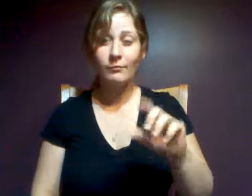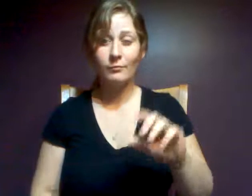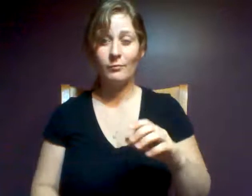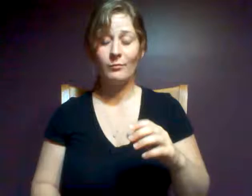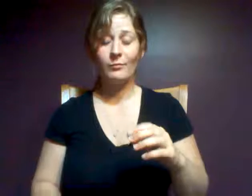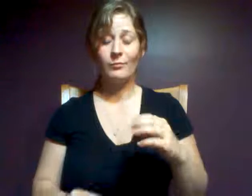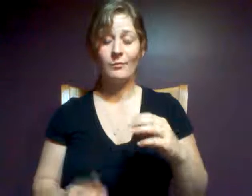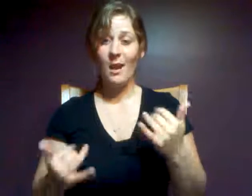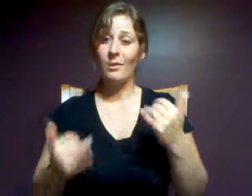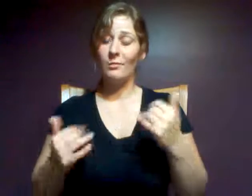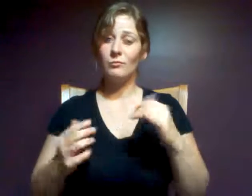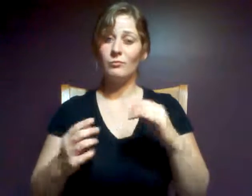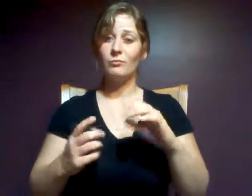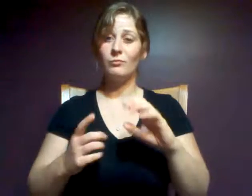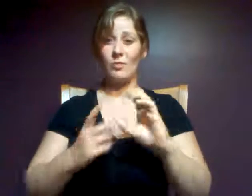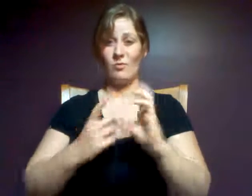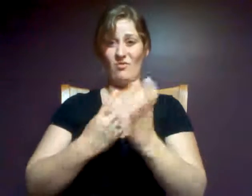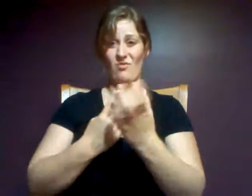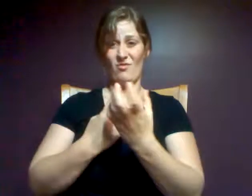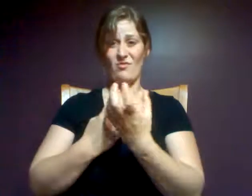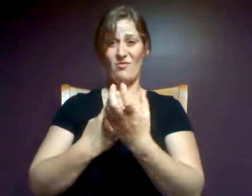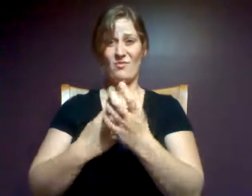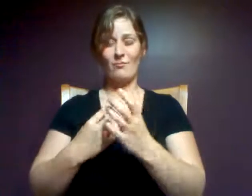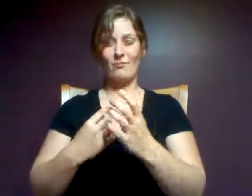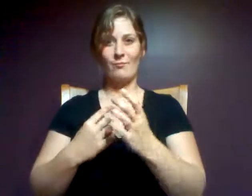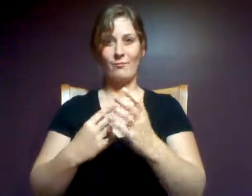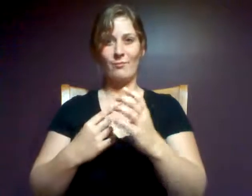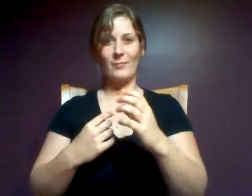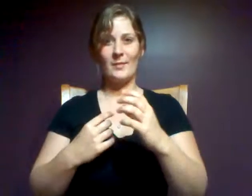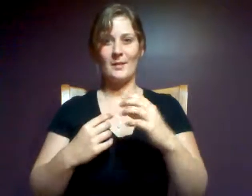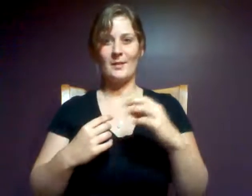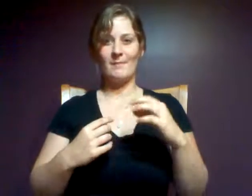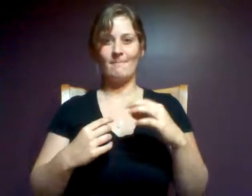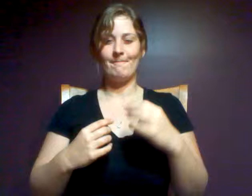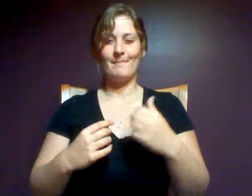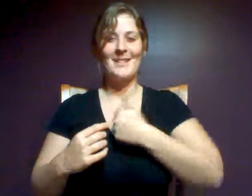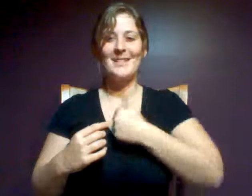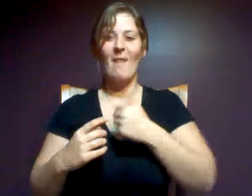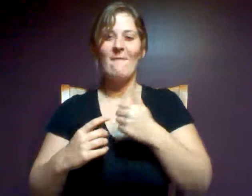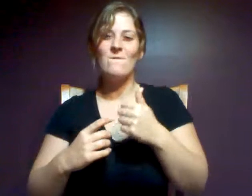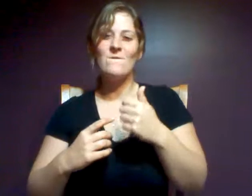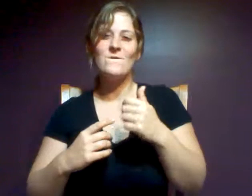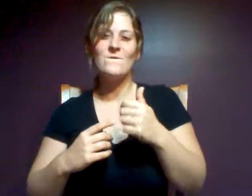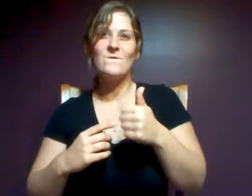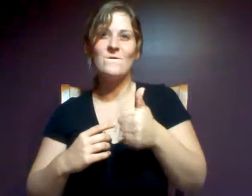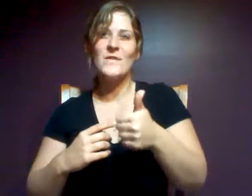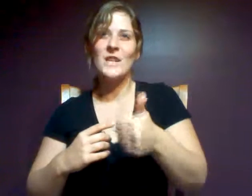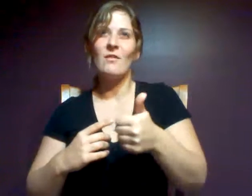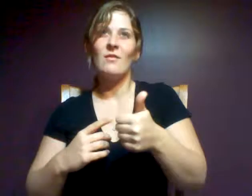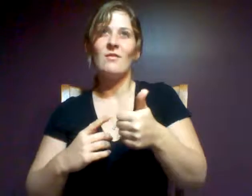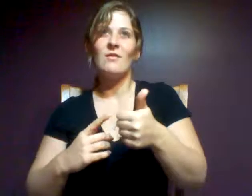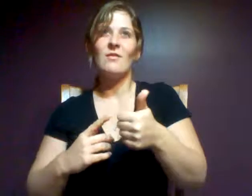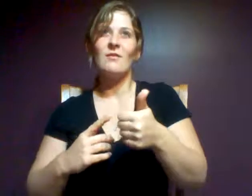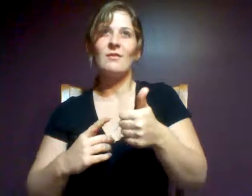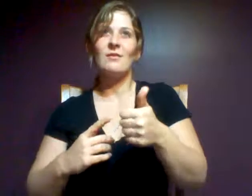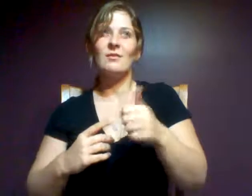the truth. Let's show them that the way you look is just one part of your identity. And that the truth